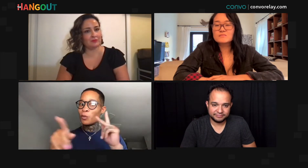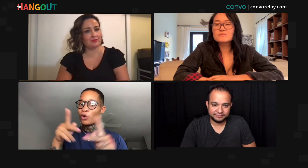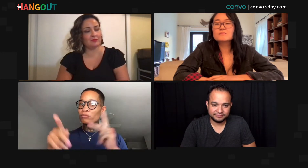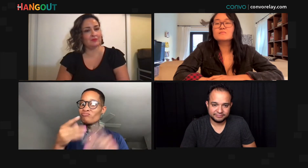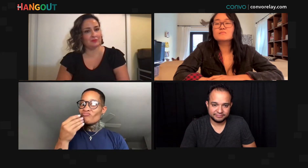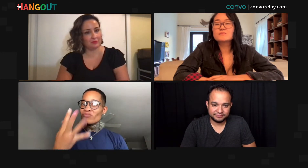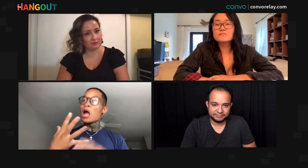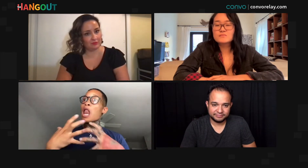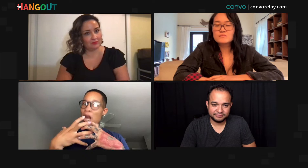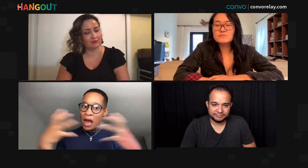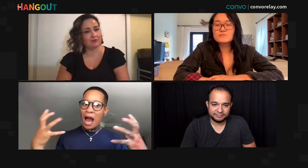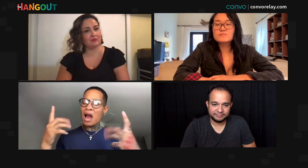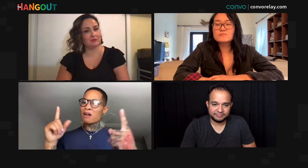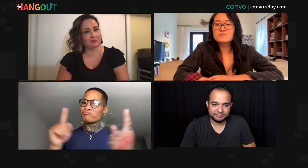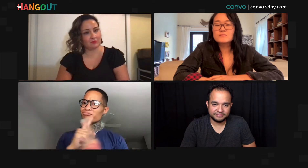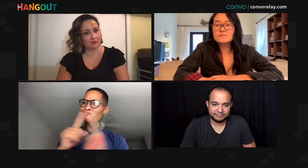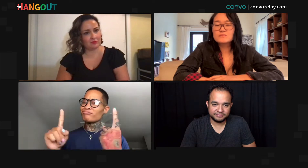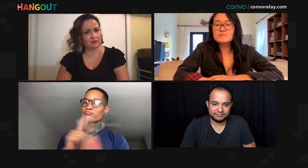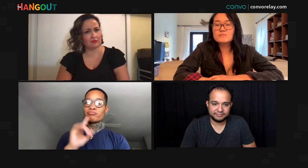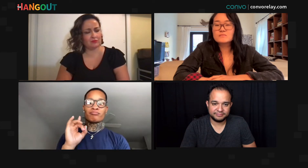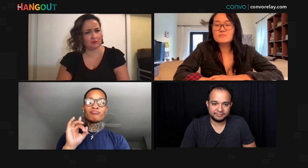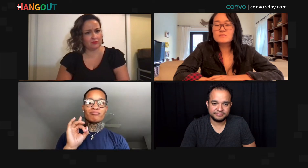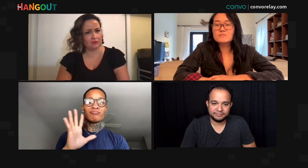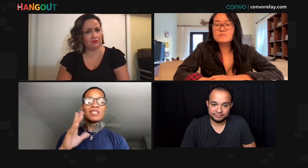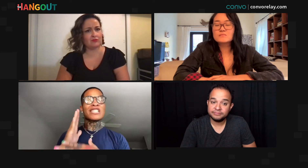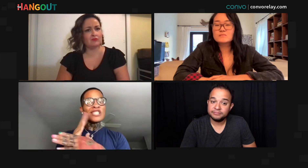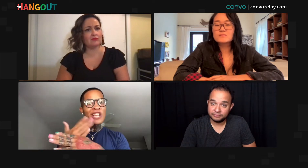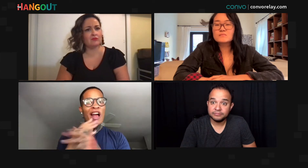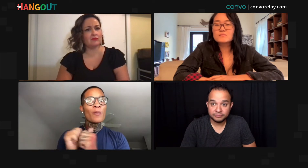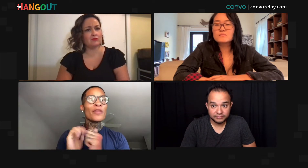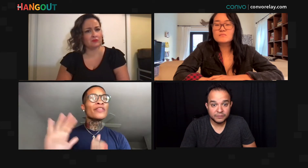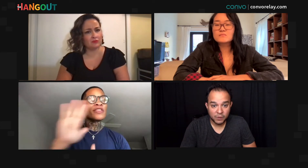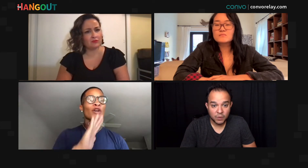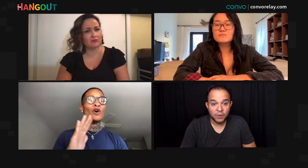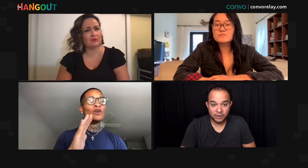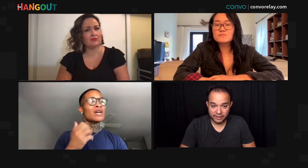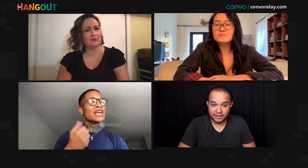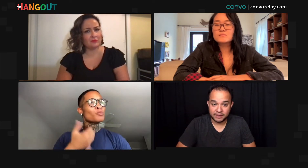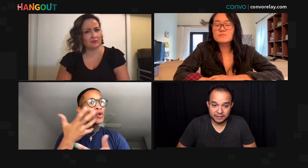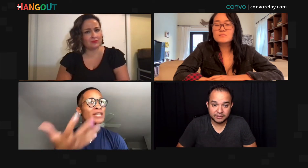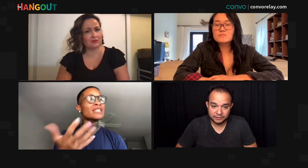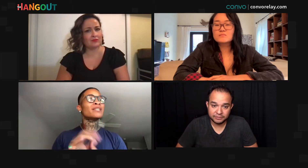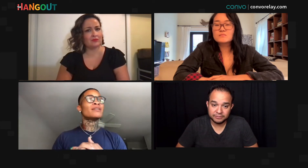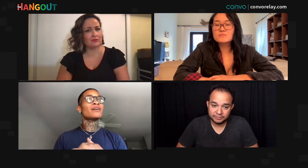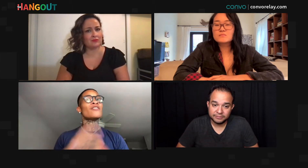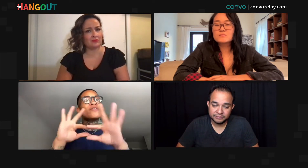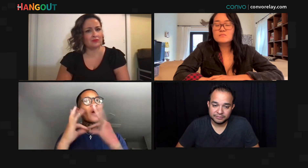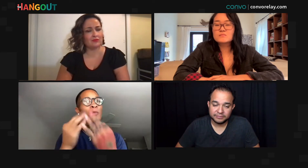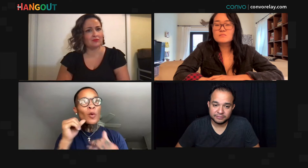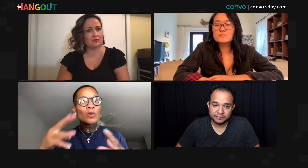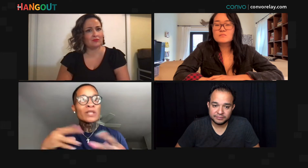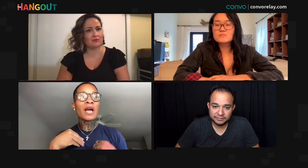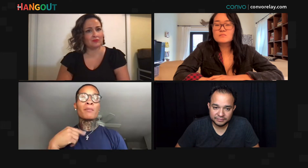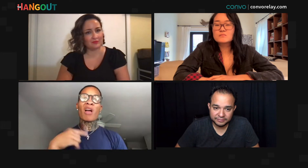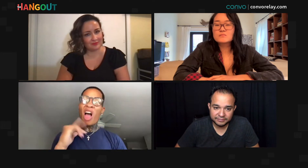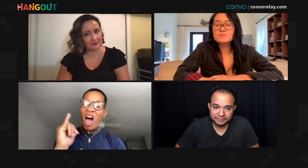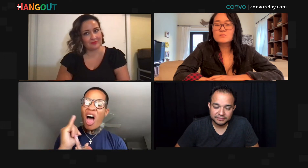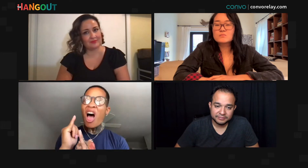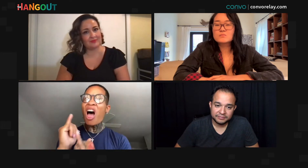people, a lot more than there were lesbian over there that I would meet. And they would share with us